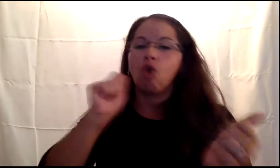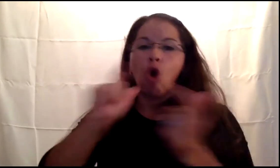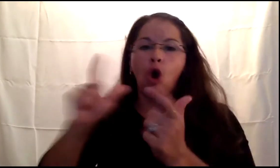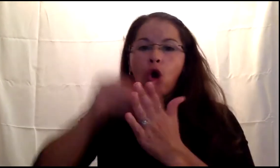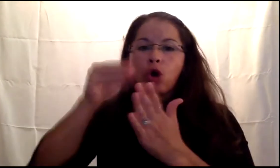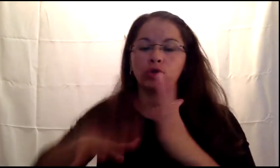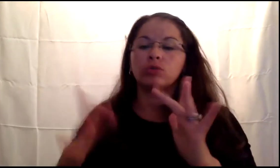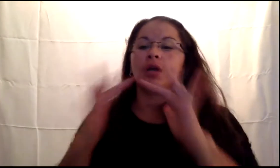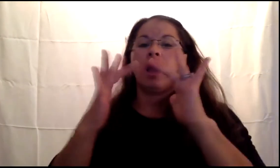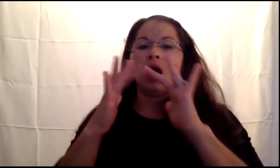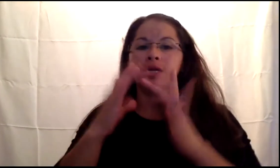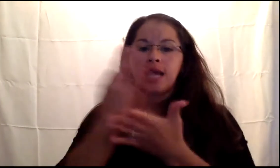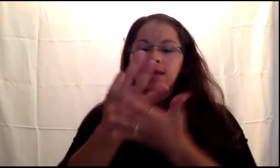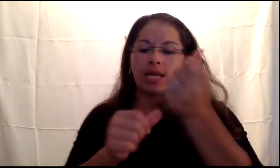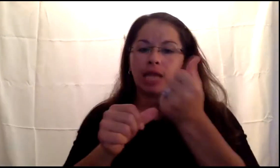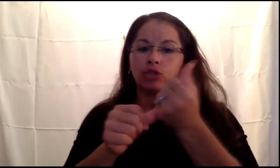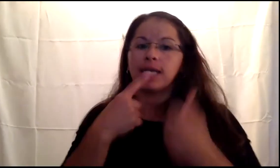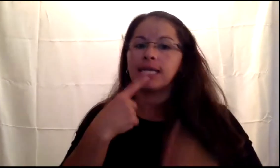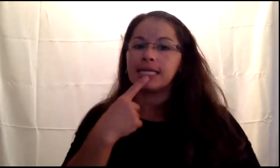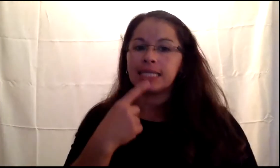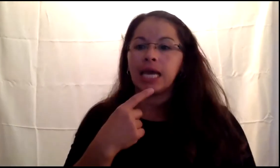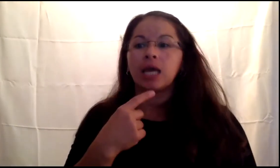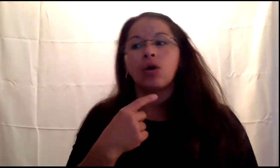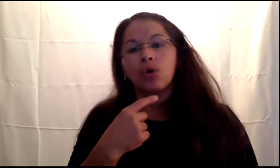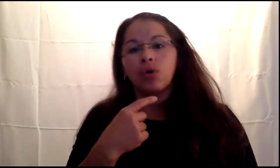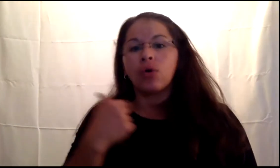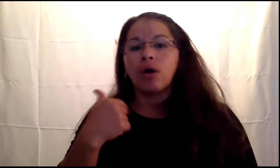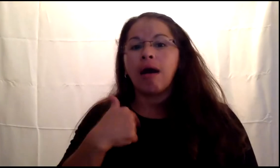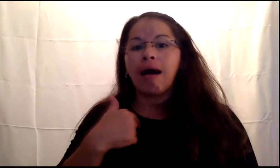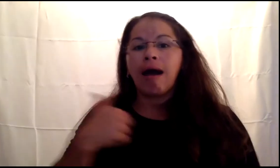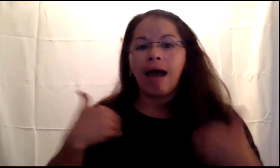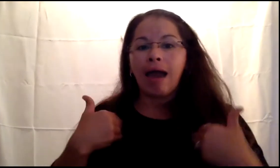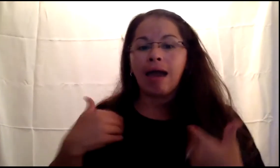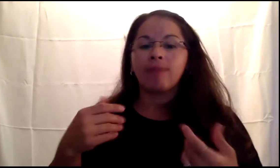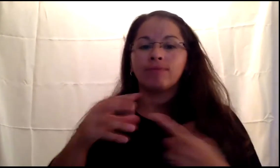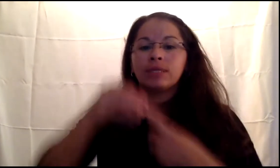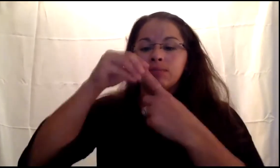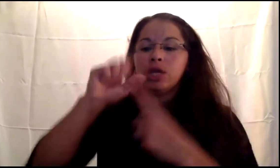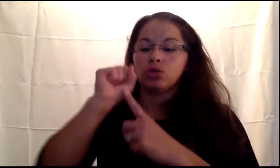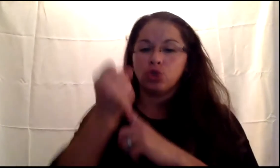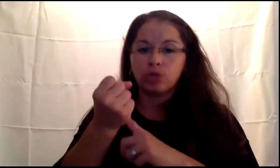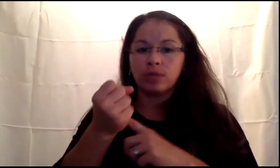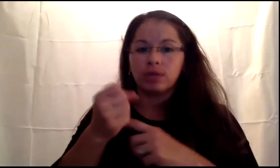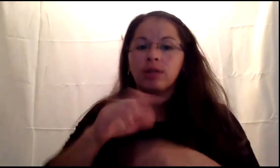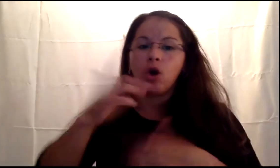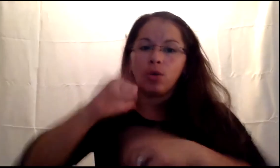award and say, hey, there's a special circumstance, there's a process put in place in financial aid offices where those financial